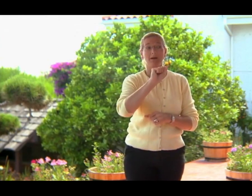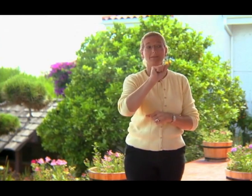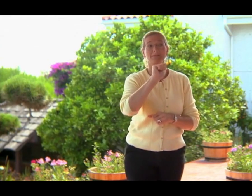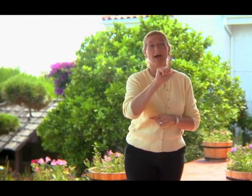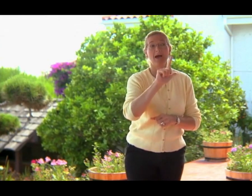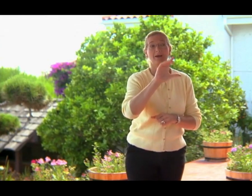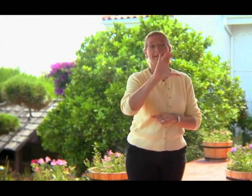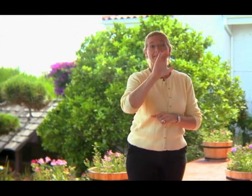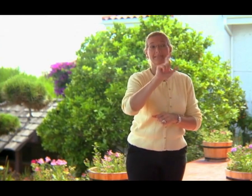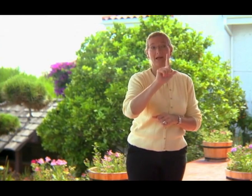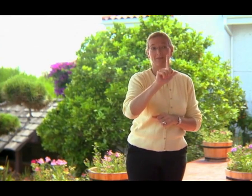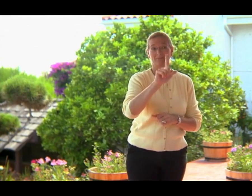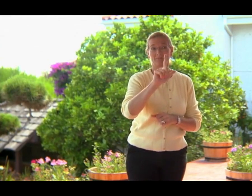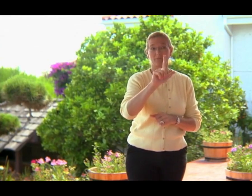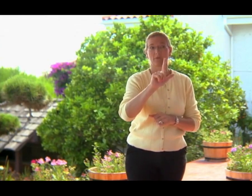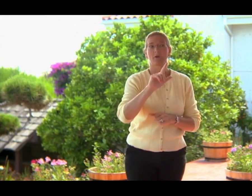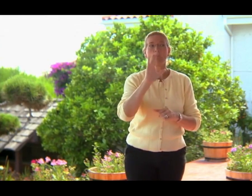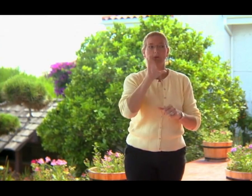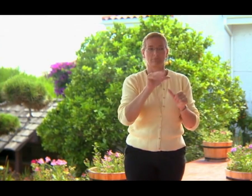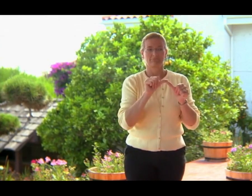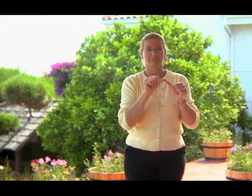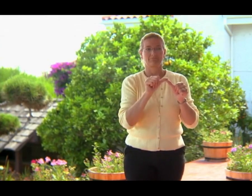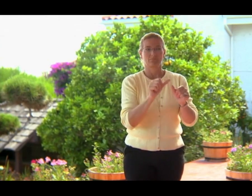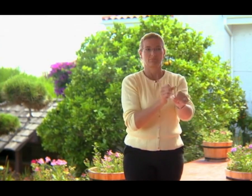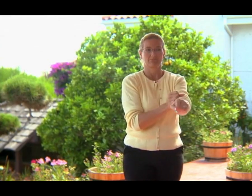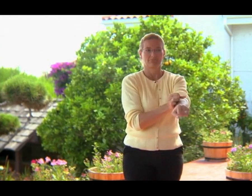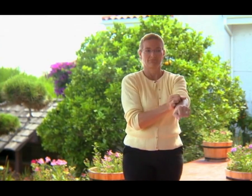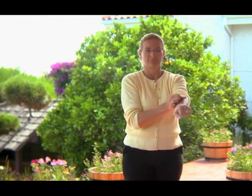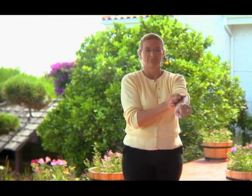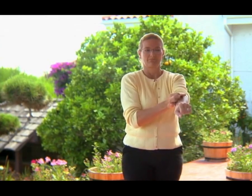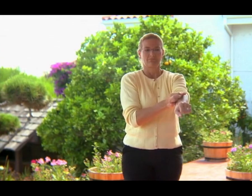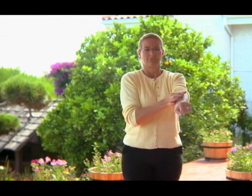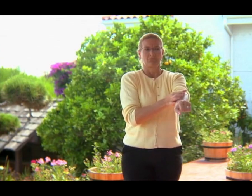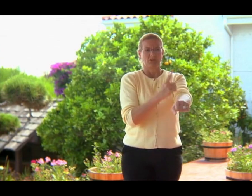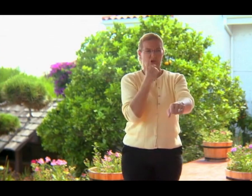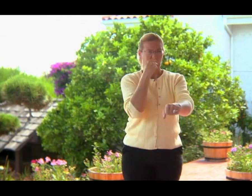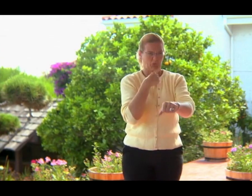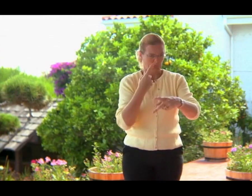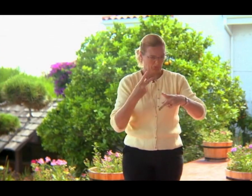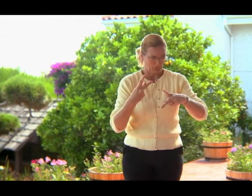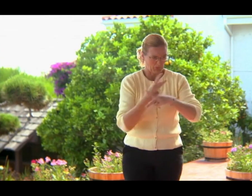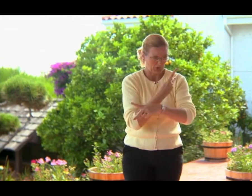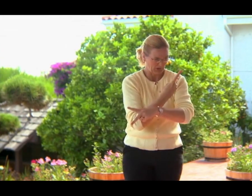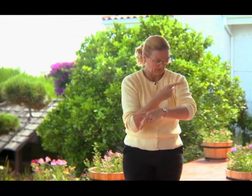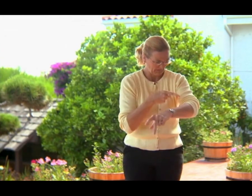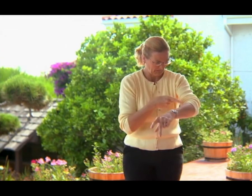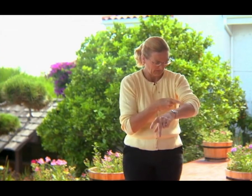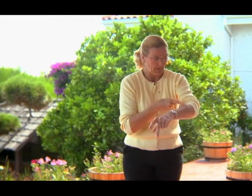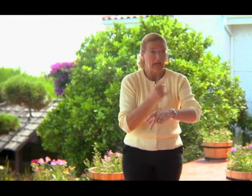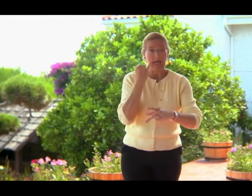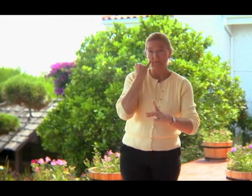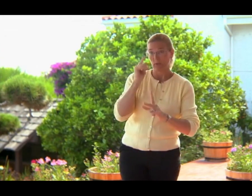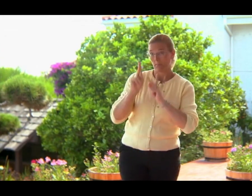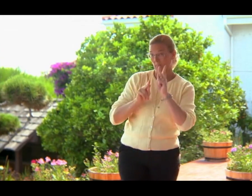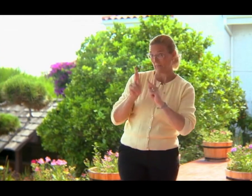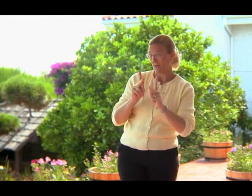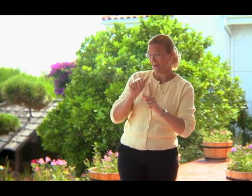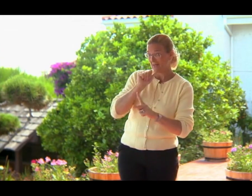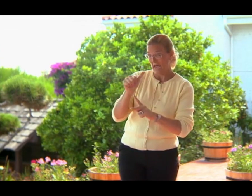If a doctor does not remove the basal cell skin cancer from your skin, it will continue to grow and look even worse. People who don't